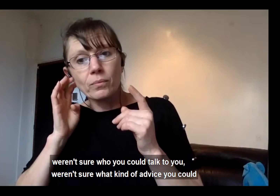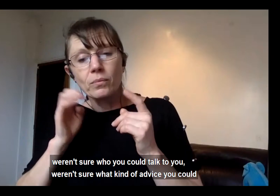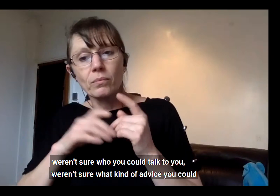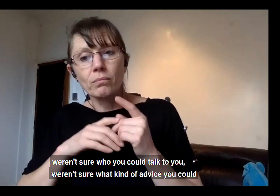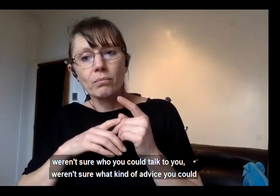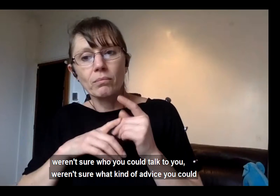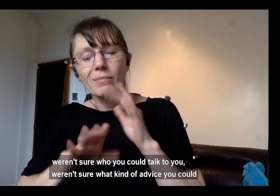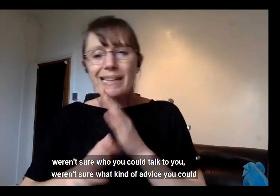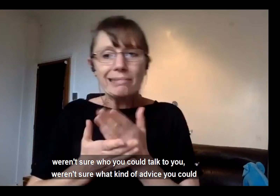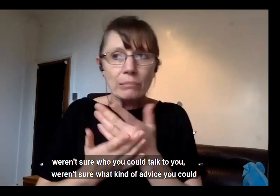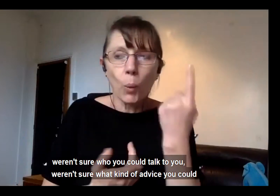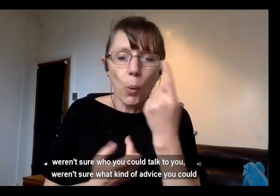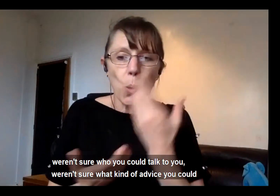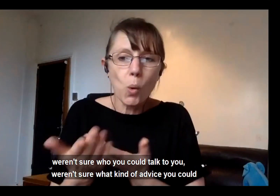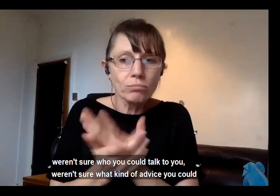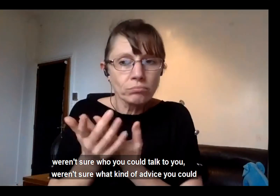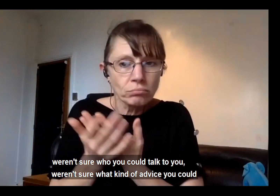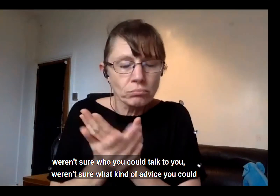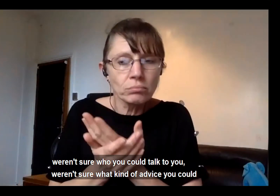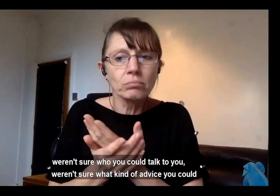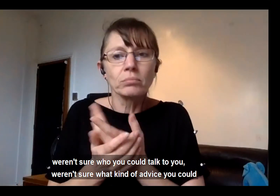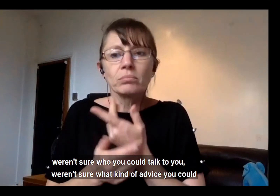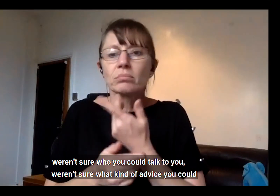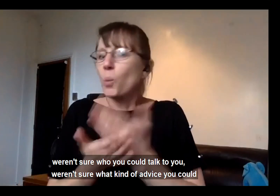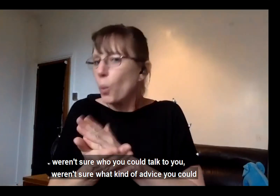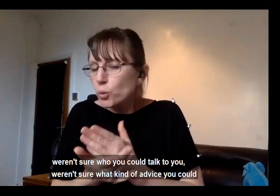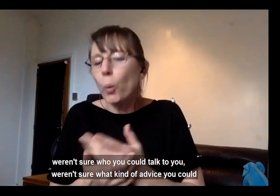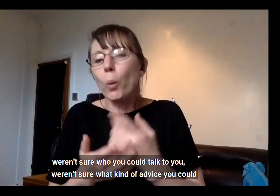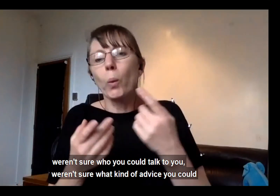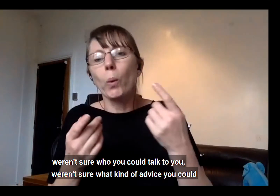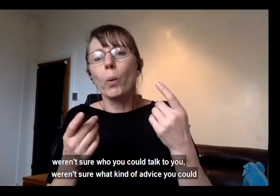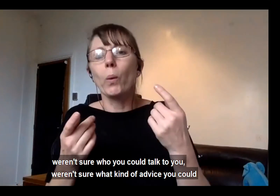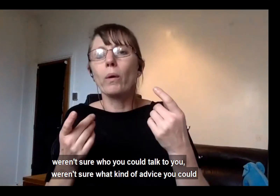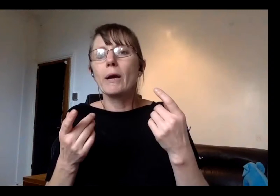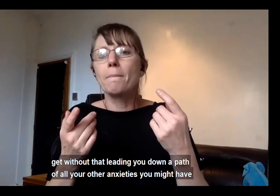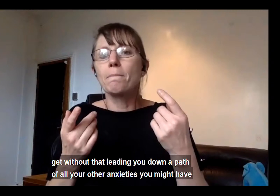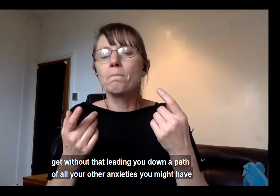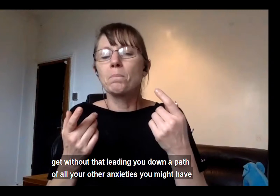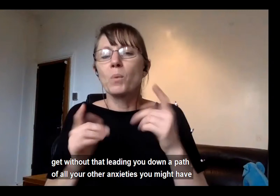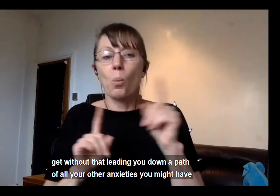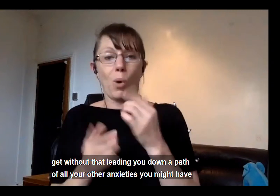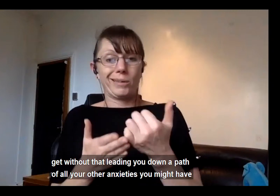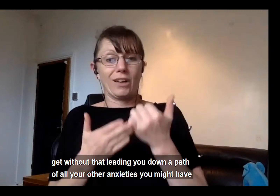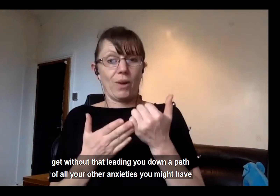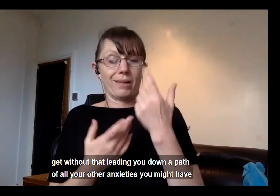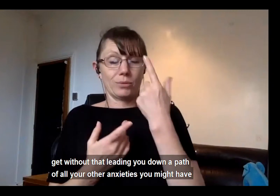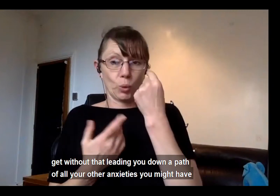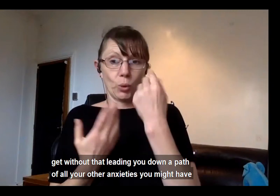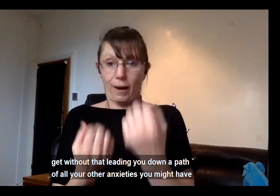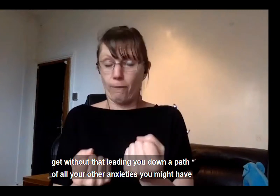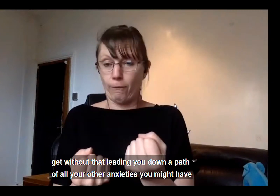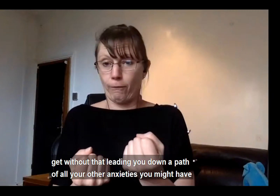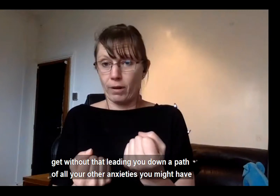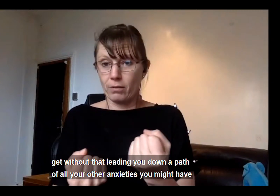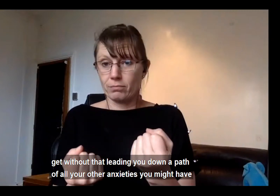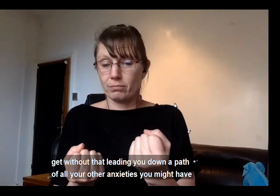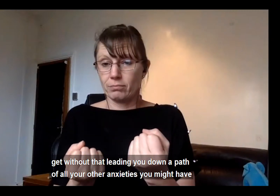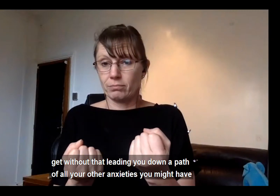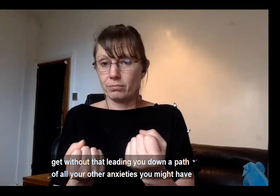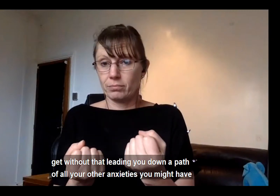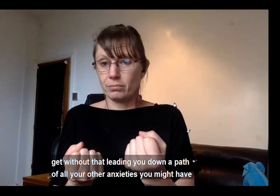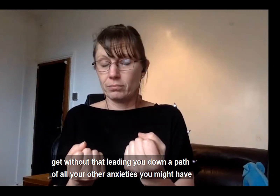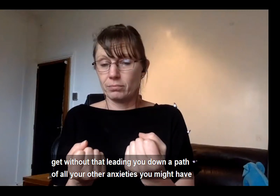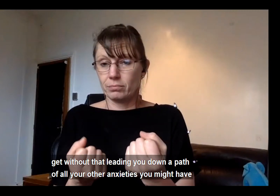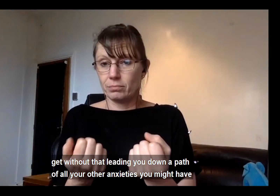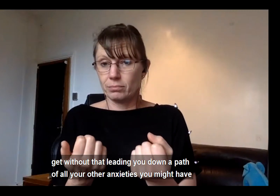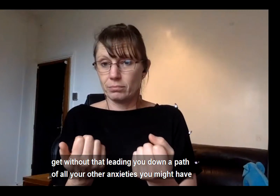sure who you could talk to. You weren't sure what kind of advice you could get without then leading